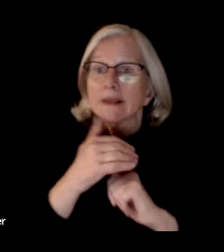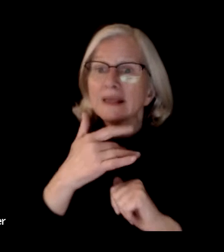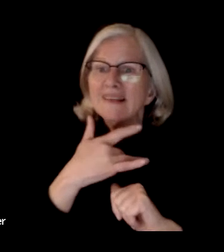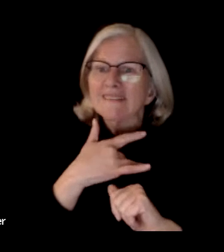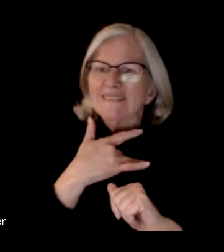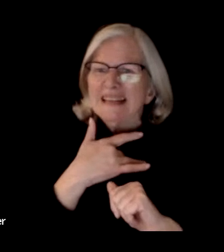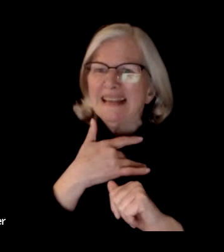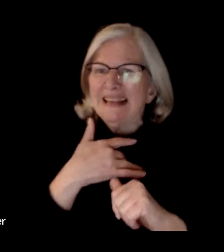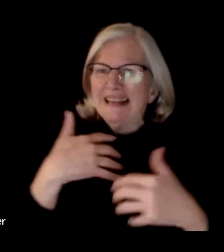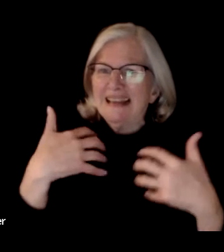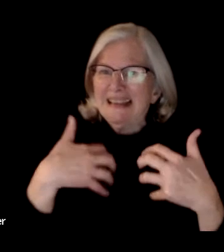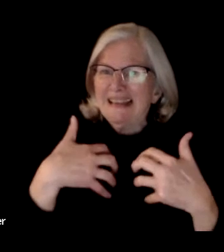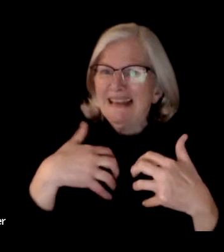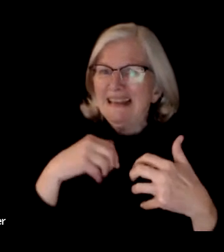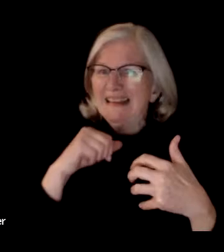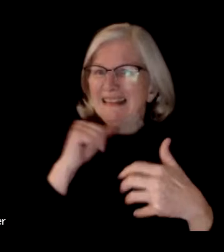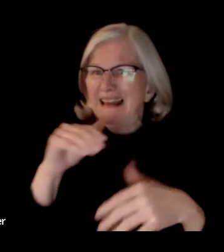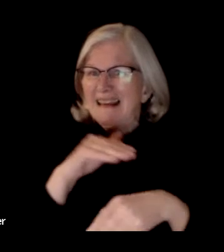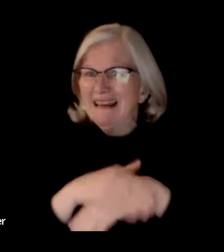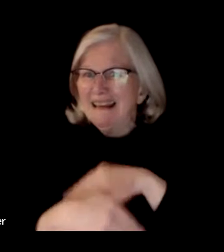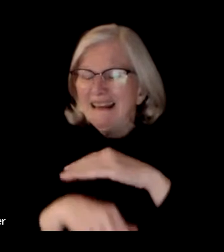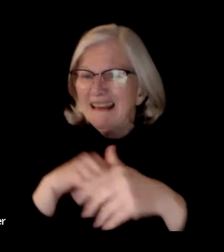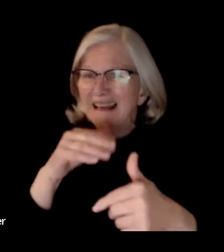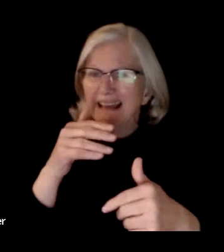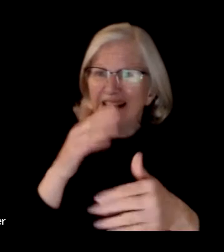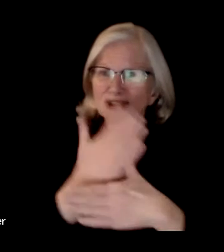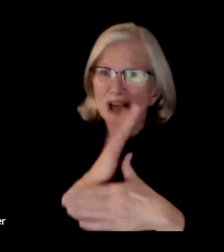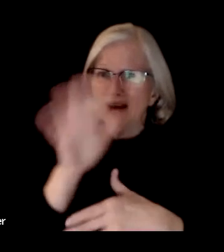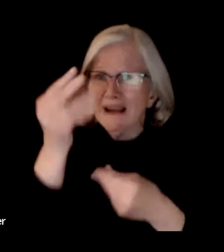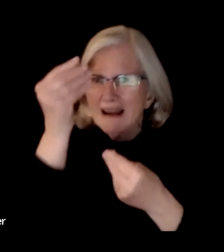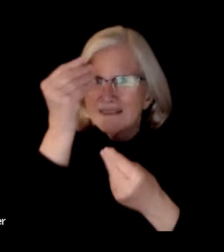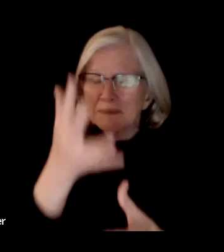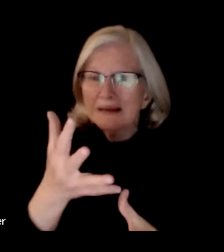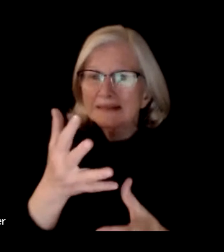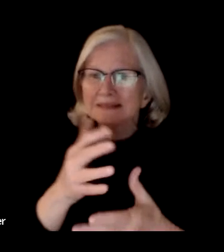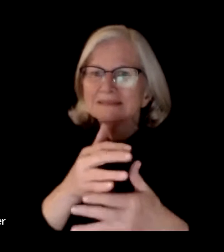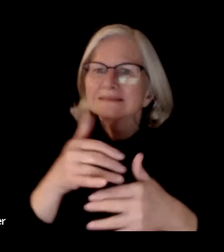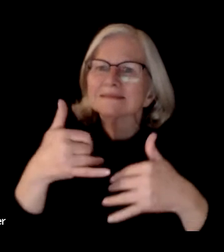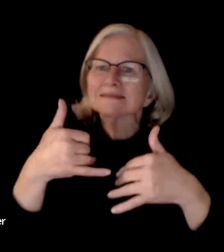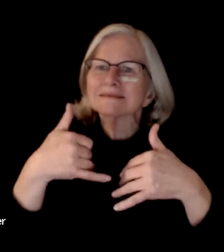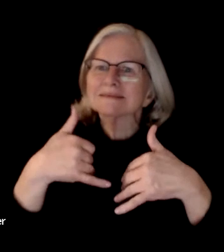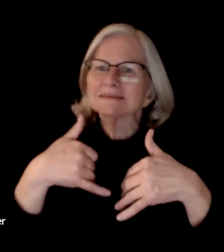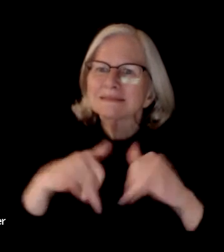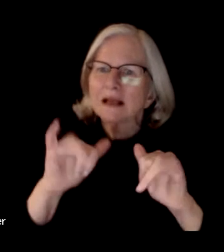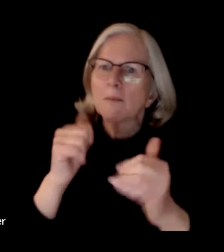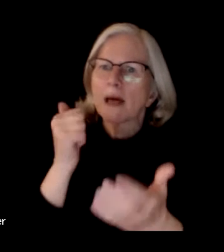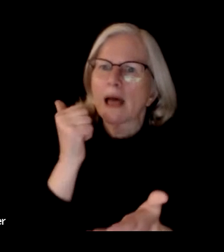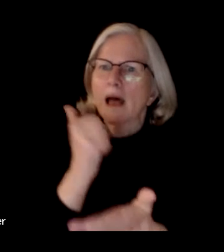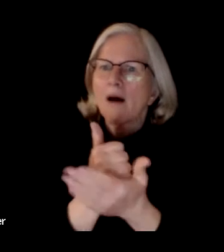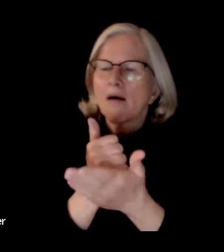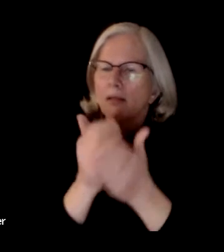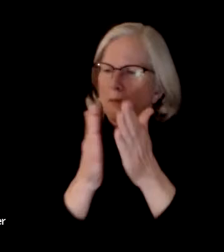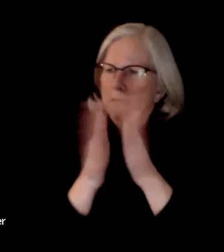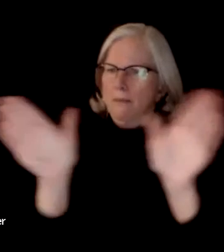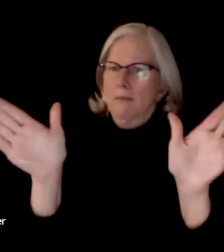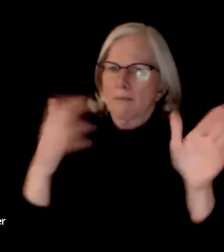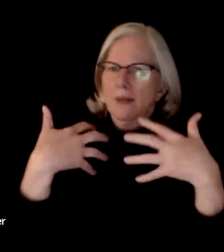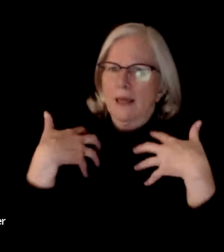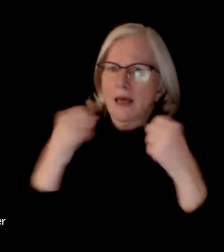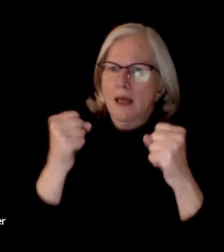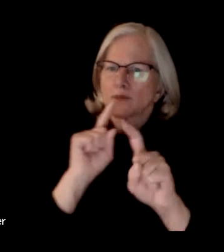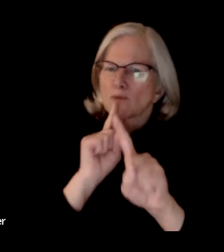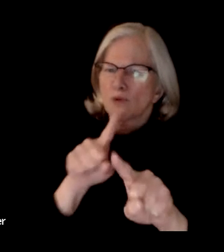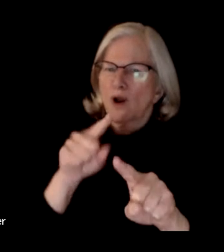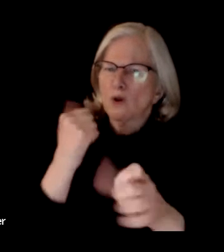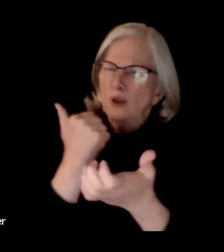about providing information, they can still assist with the public health response and mitigation